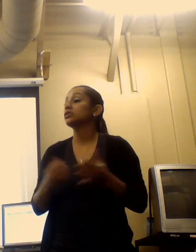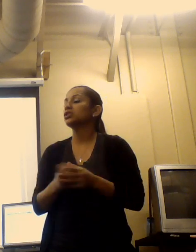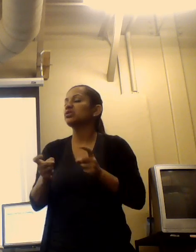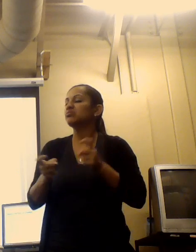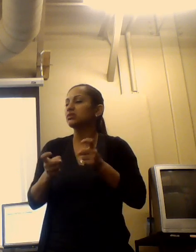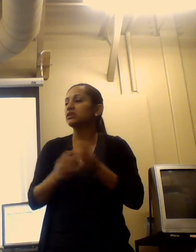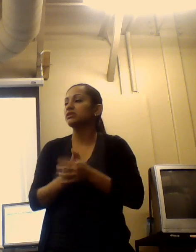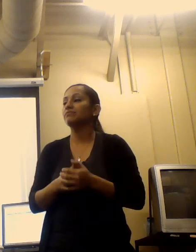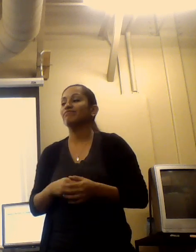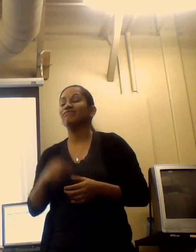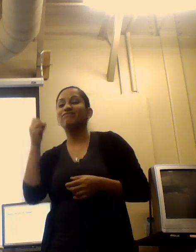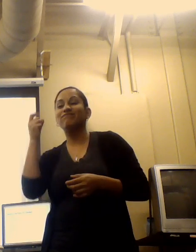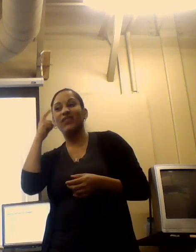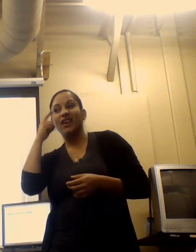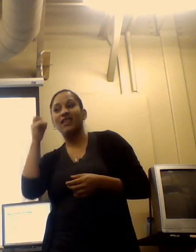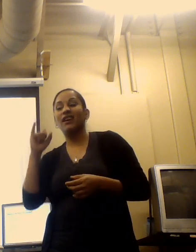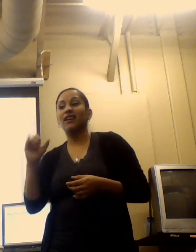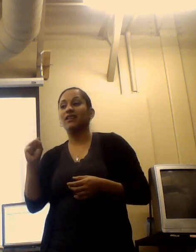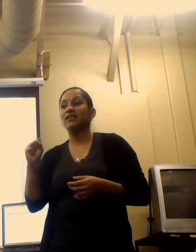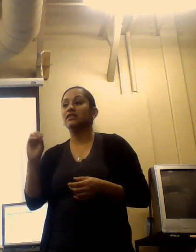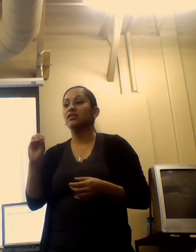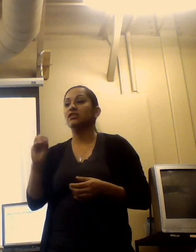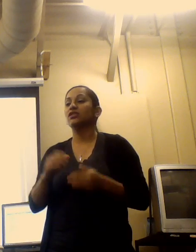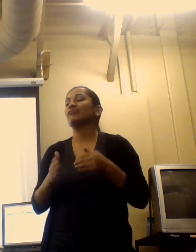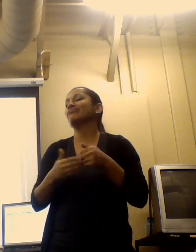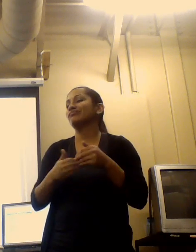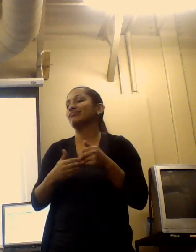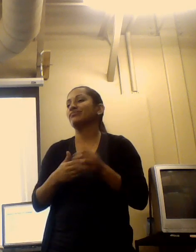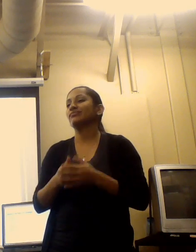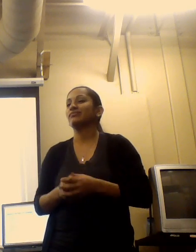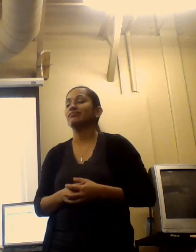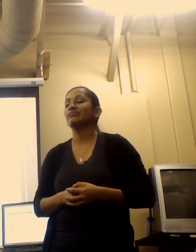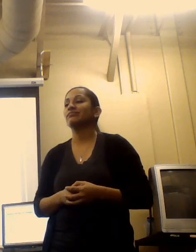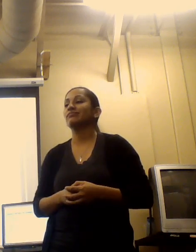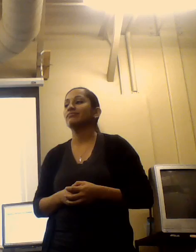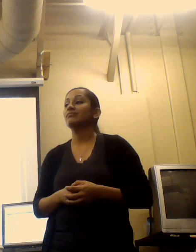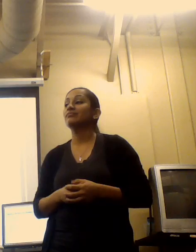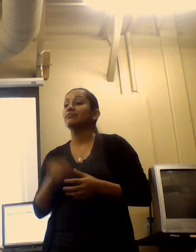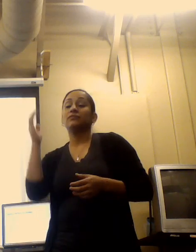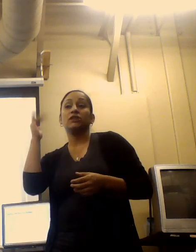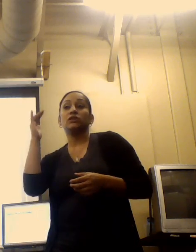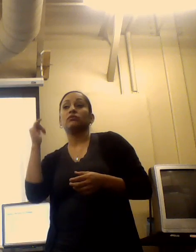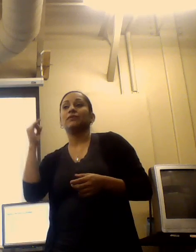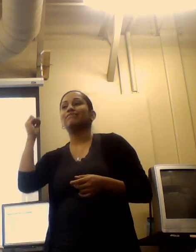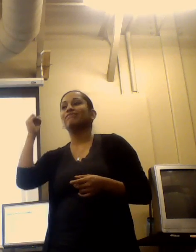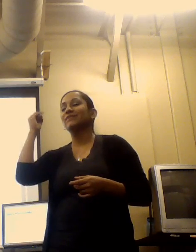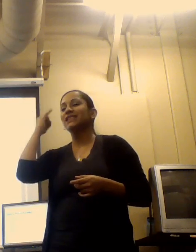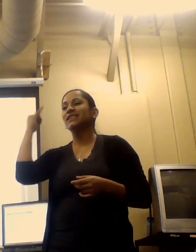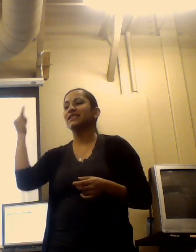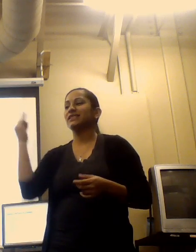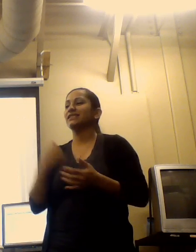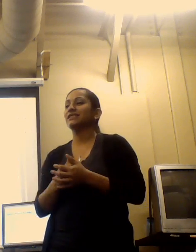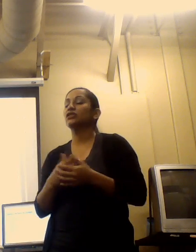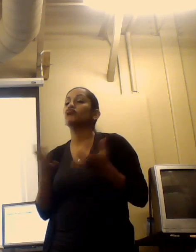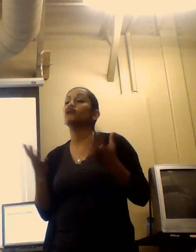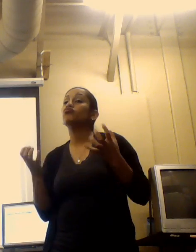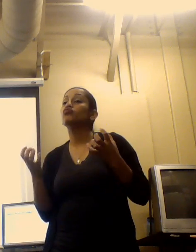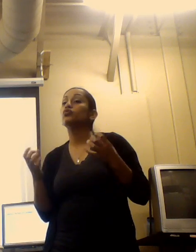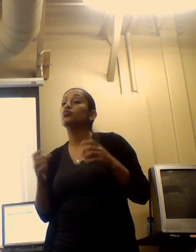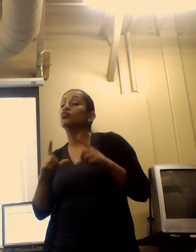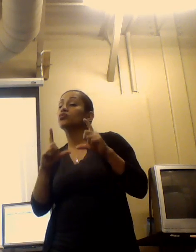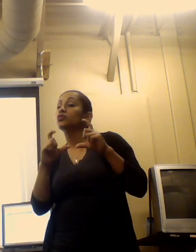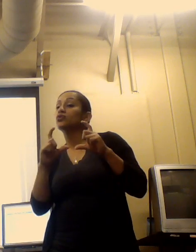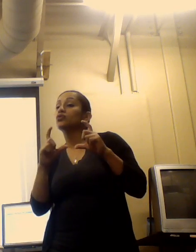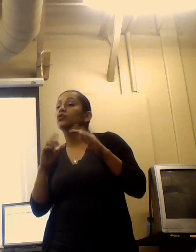is actually the easiest, believe it or not, because the idea is you always want to shoot at the lowest ISO that you